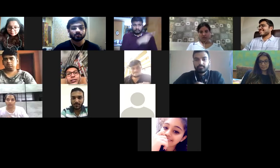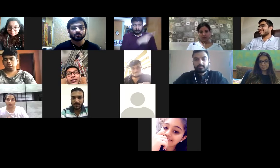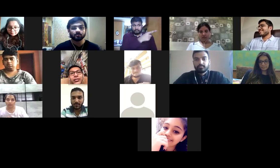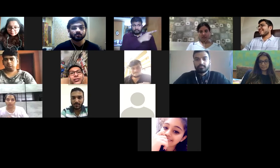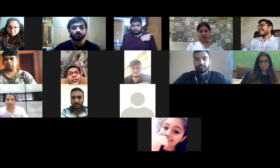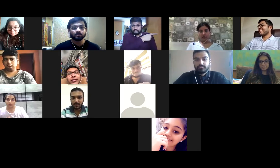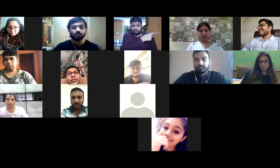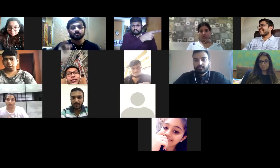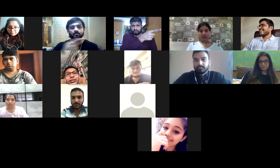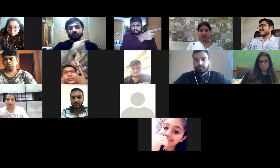they,